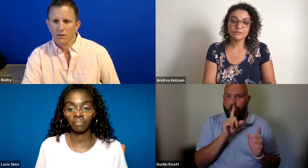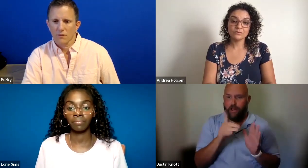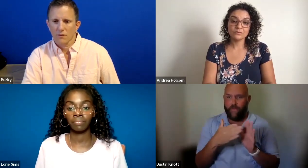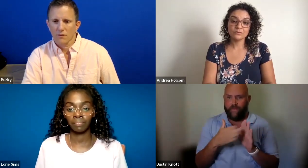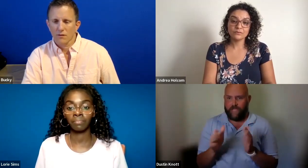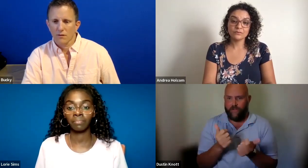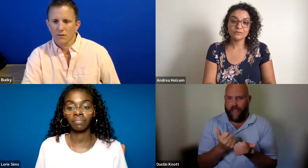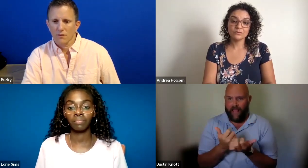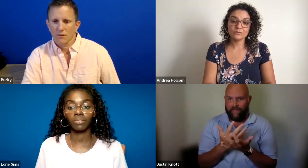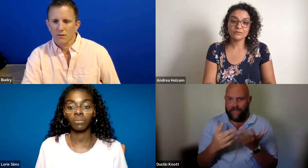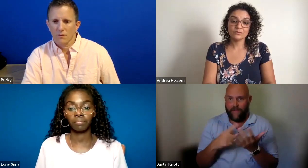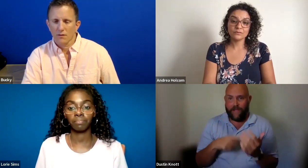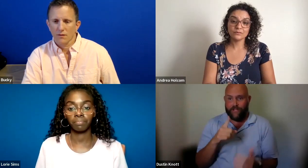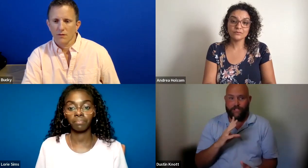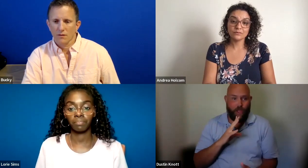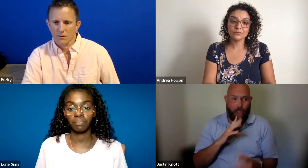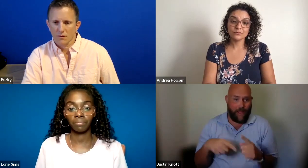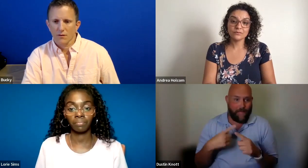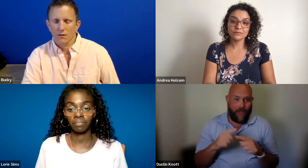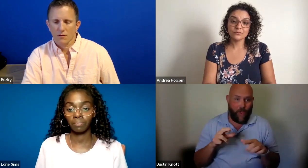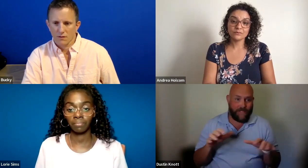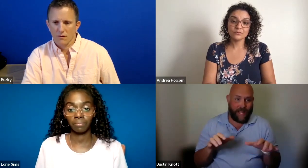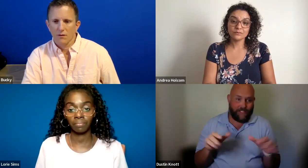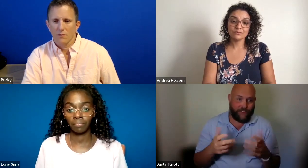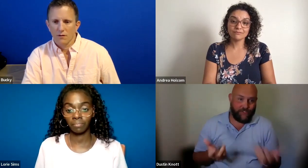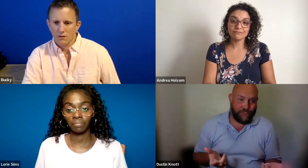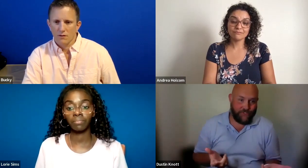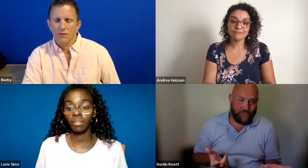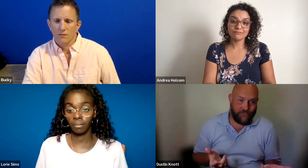Get involved in that process. And so deflecting